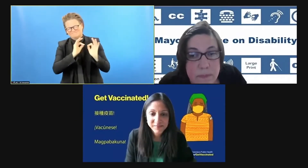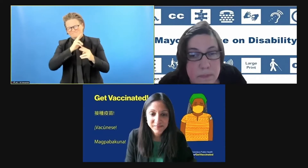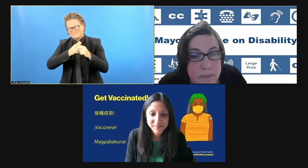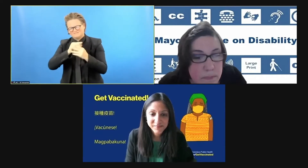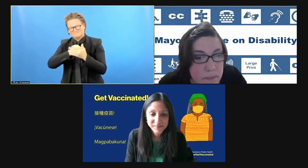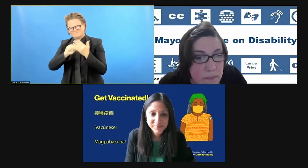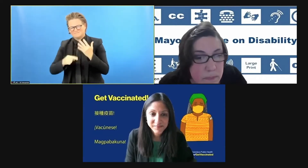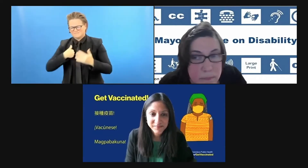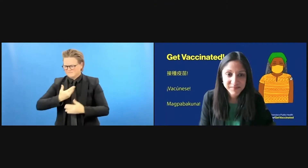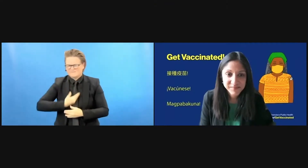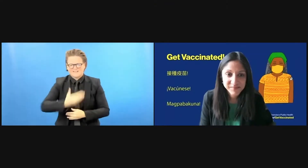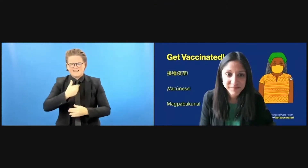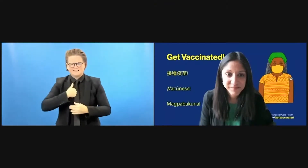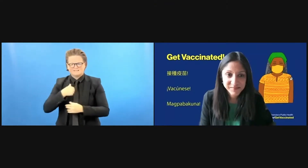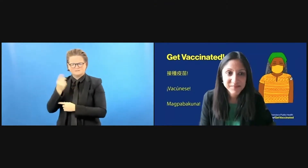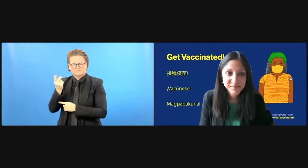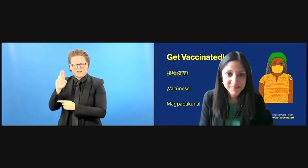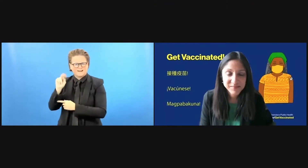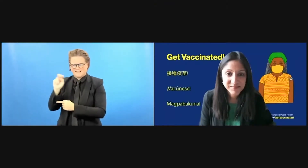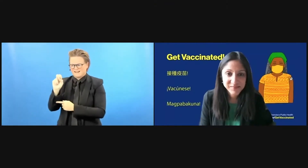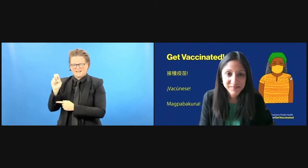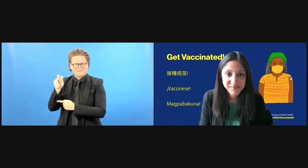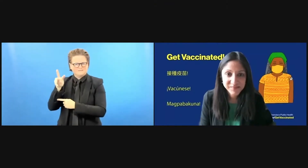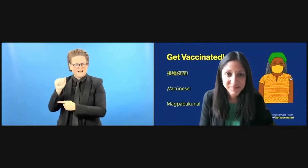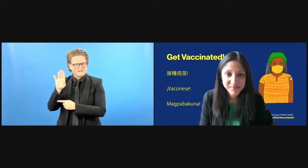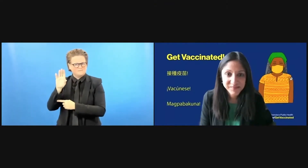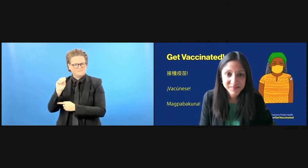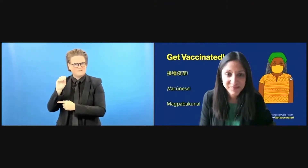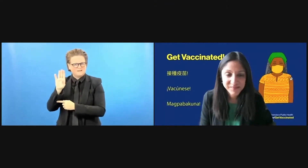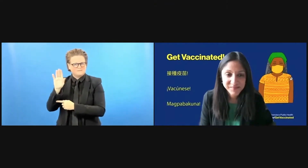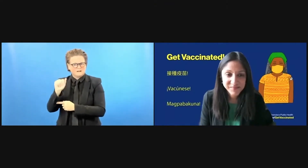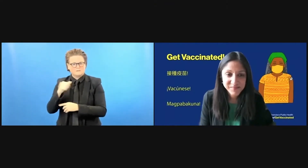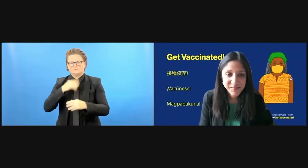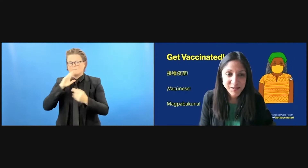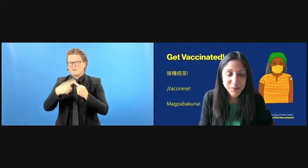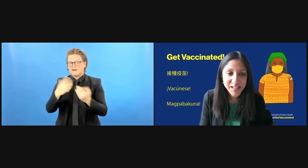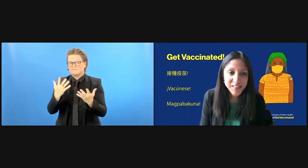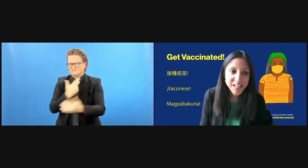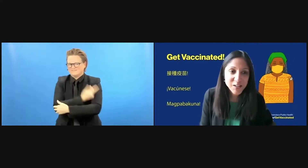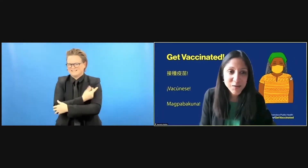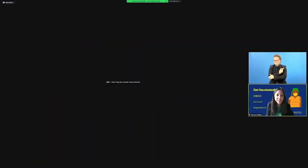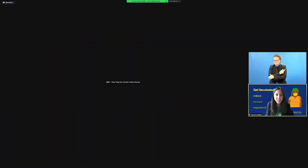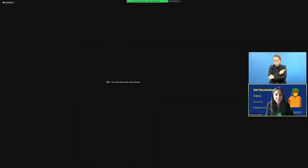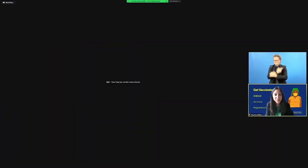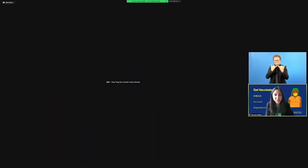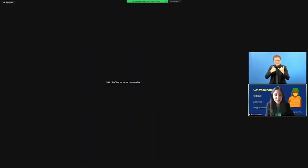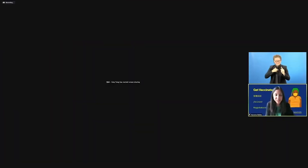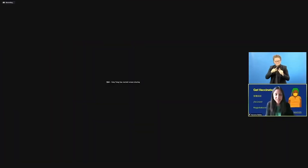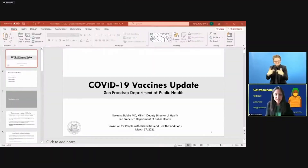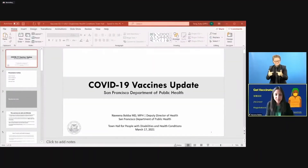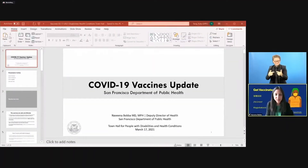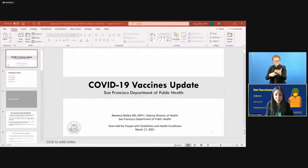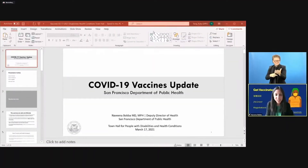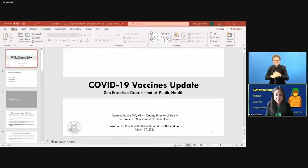to talk about COVID-19 vaccines. Dr. Baba, the floor is yours. Great, thank you. And thank you, Director